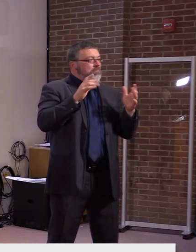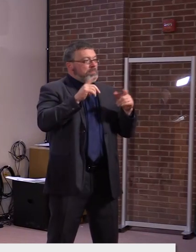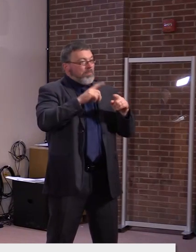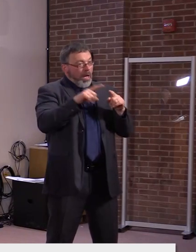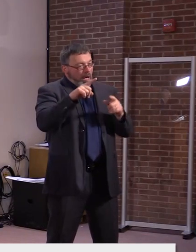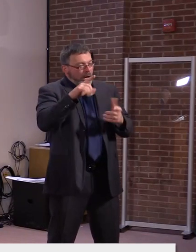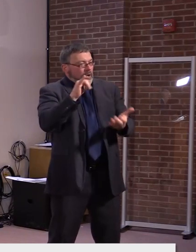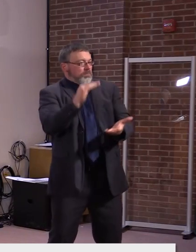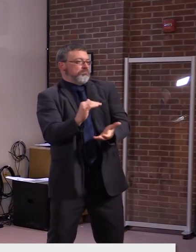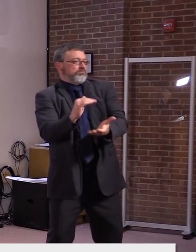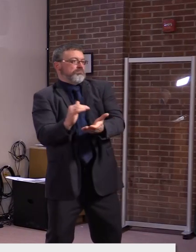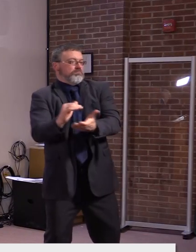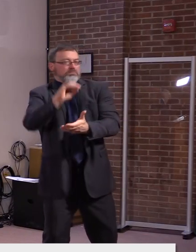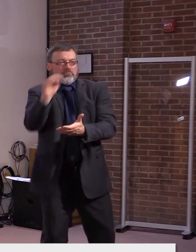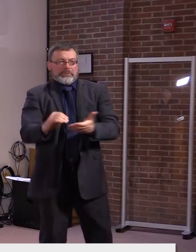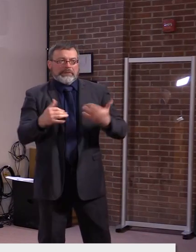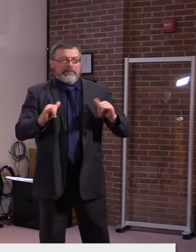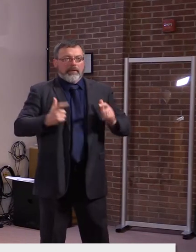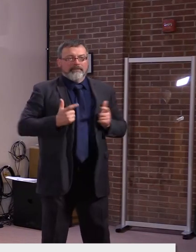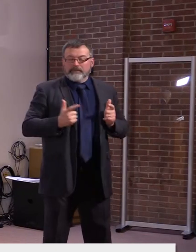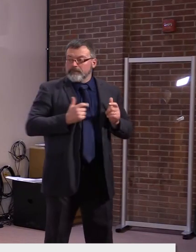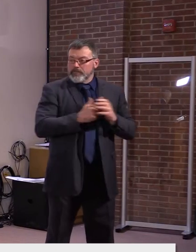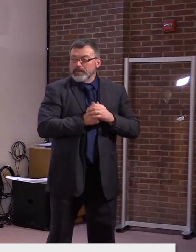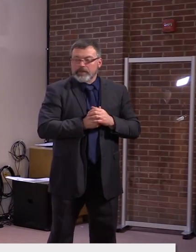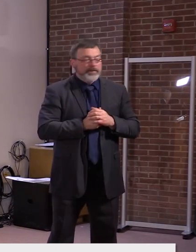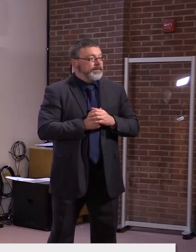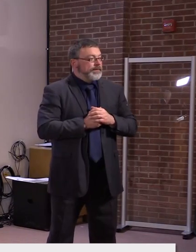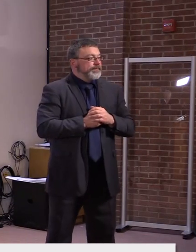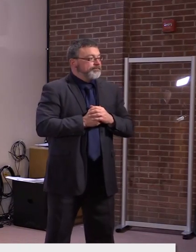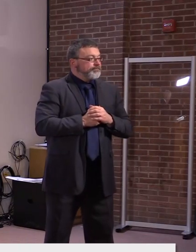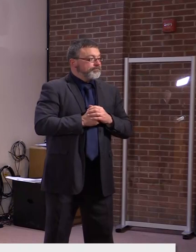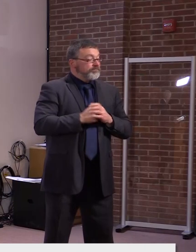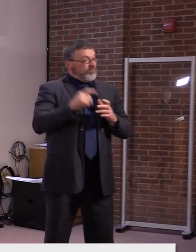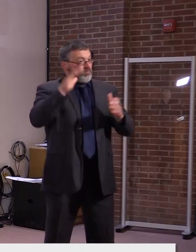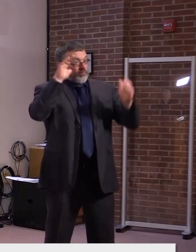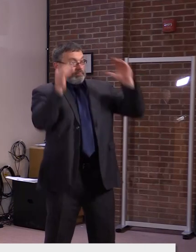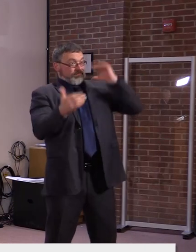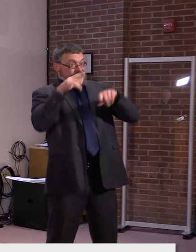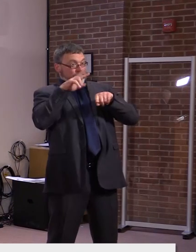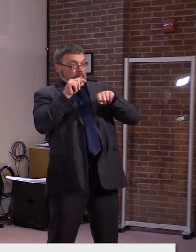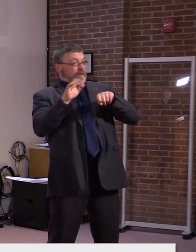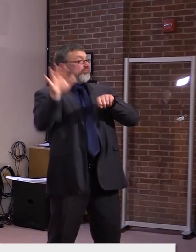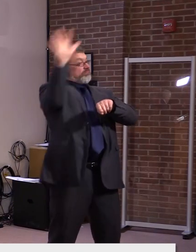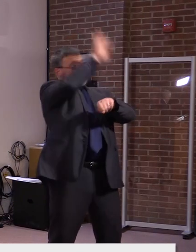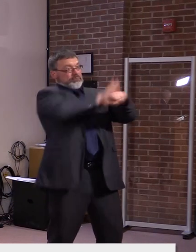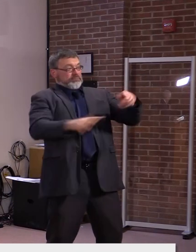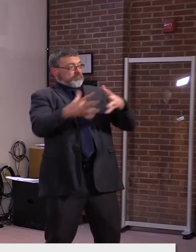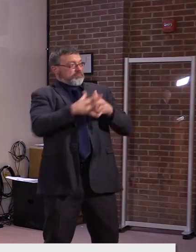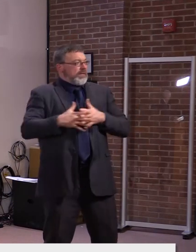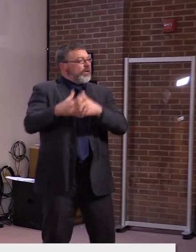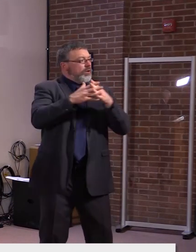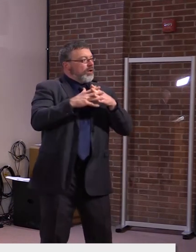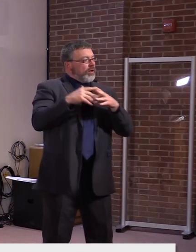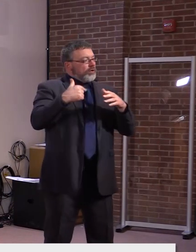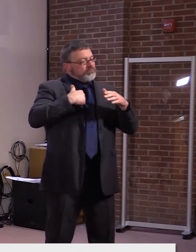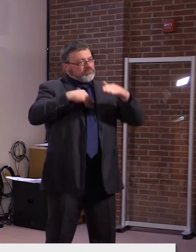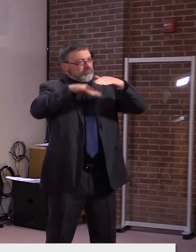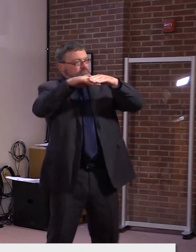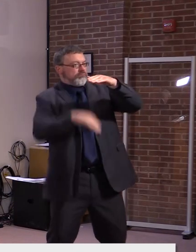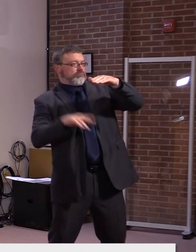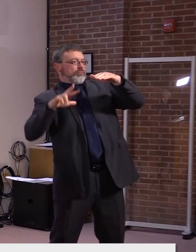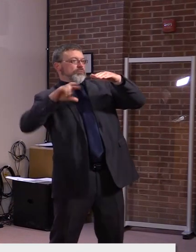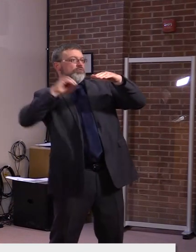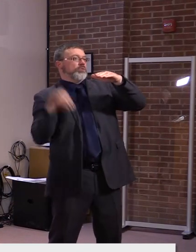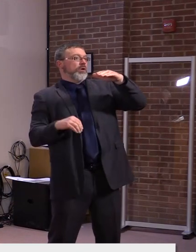the states with the lowest positivity rate in the nation at lower than 3%. And according to John